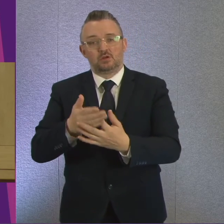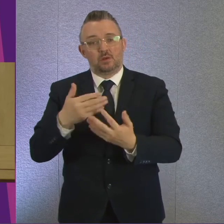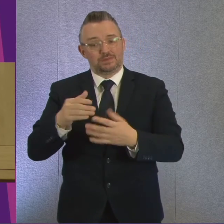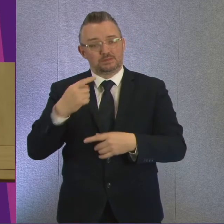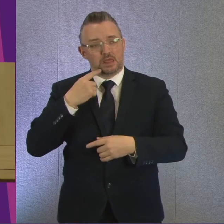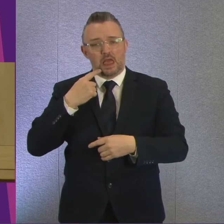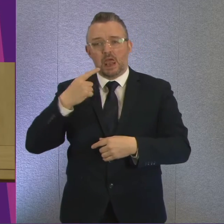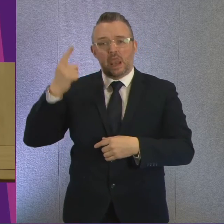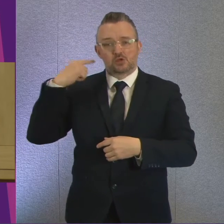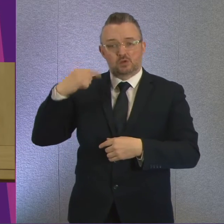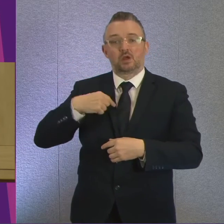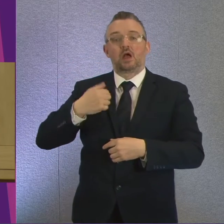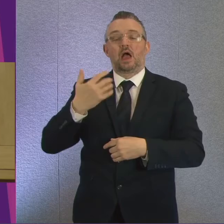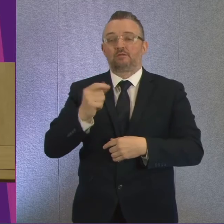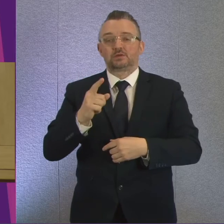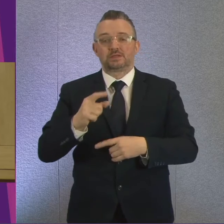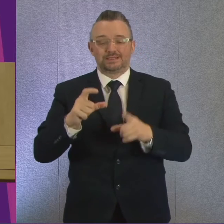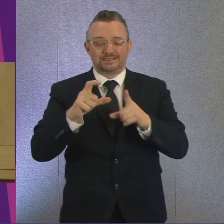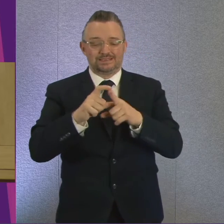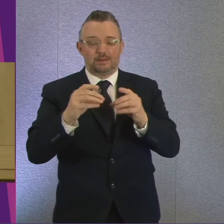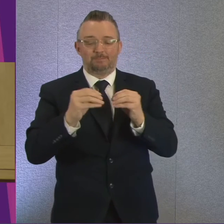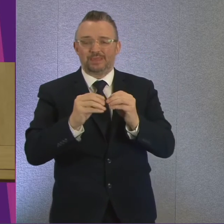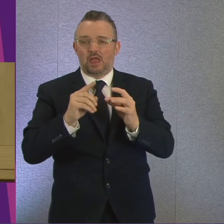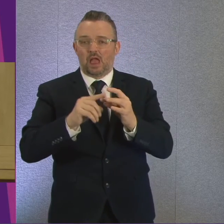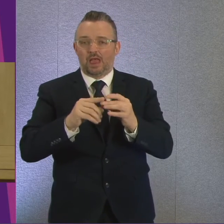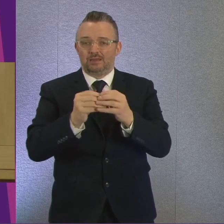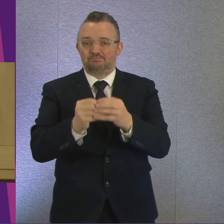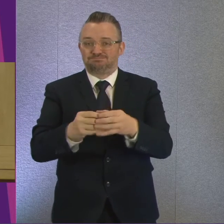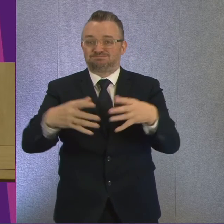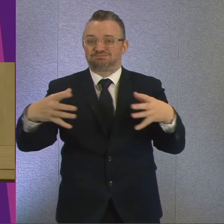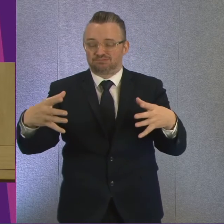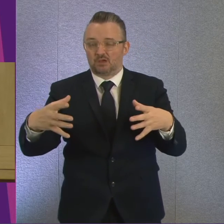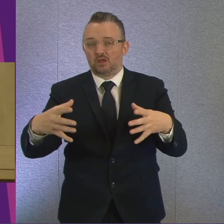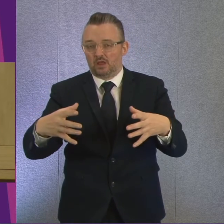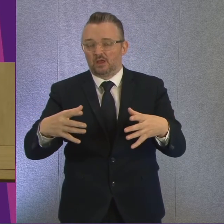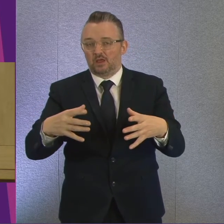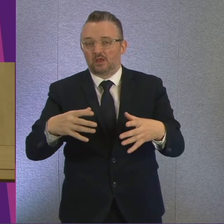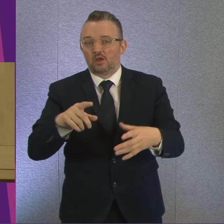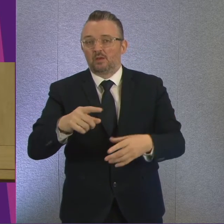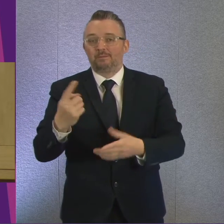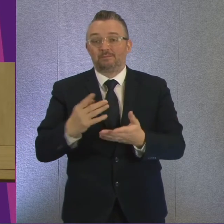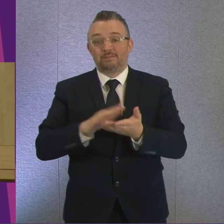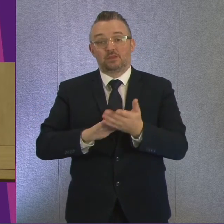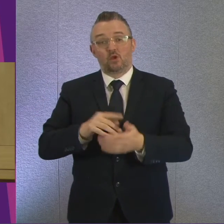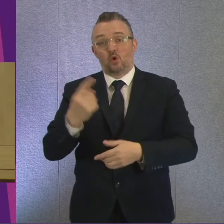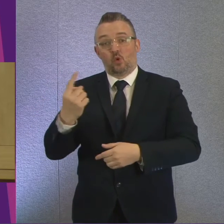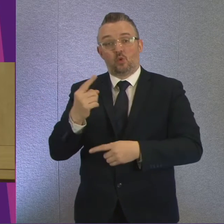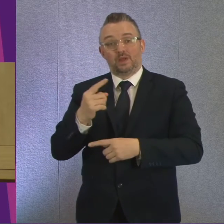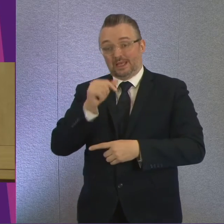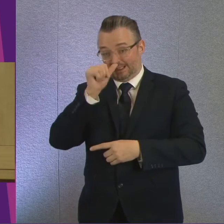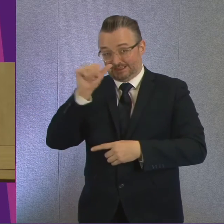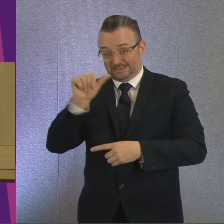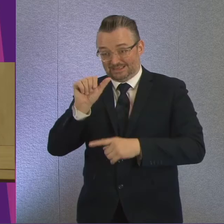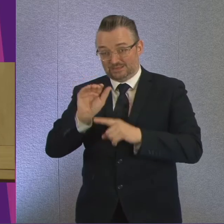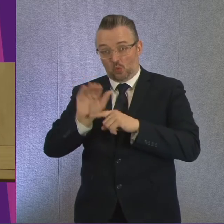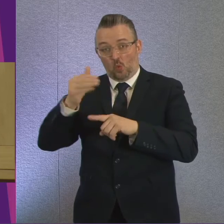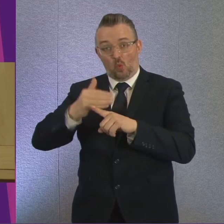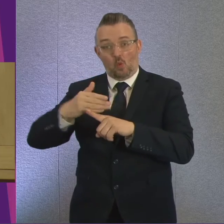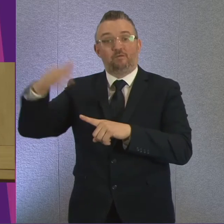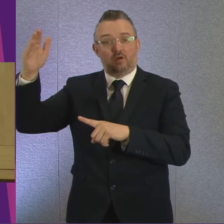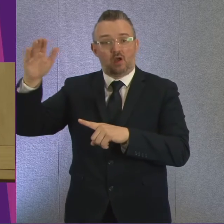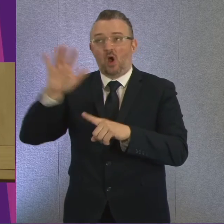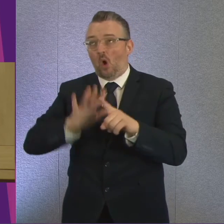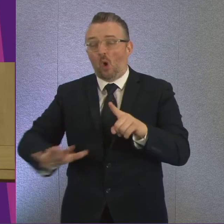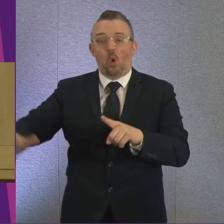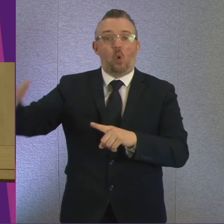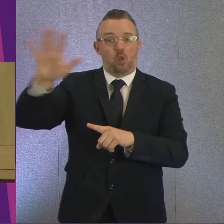last week the expansion of DBI, which includes anyone over the age of 16 to right across the country,